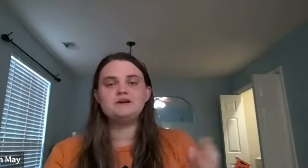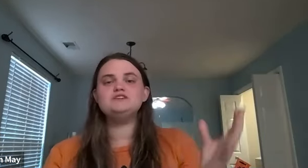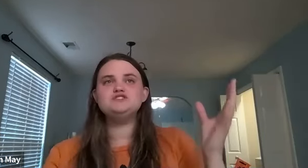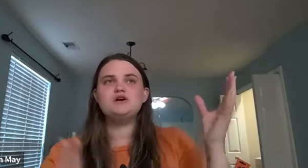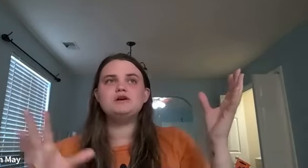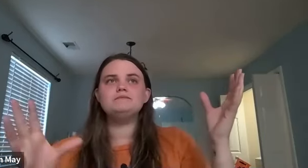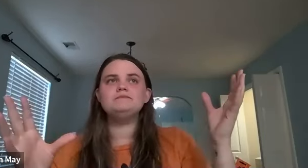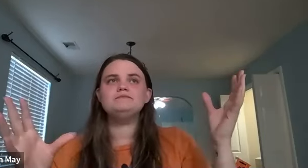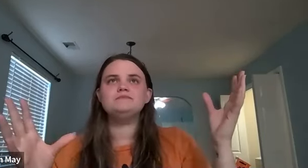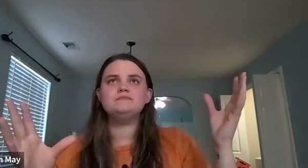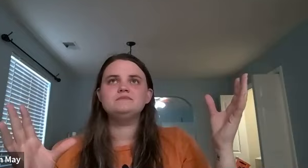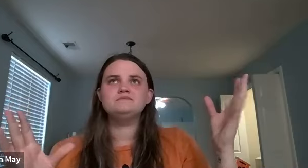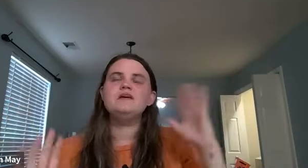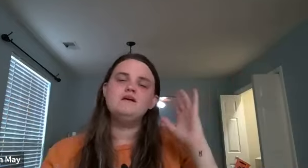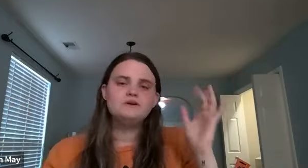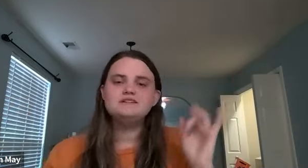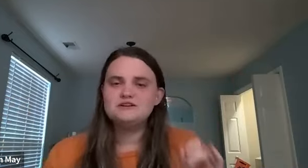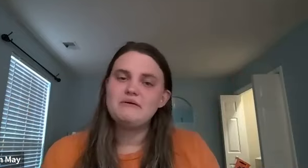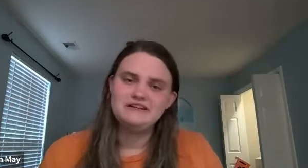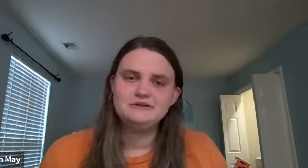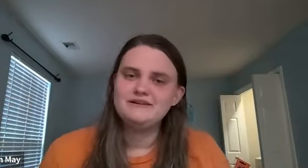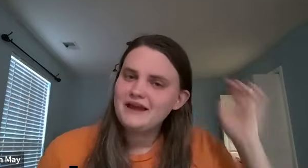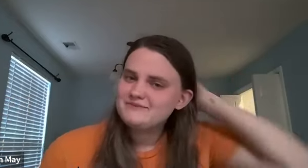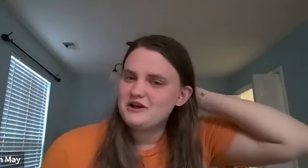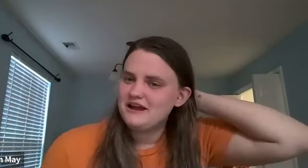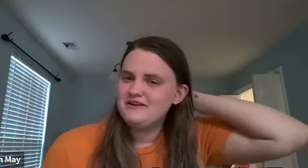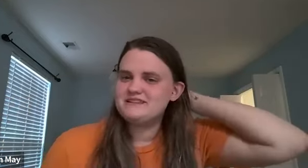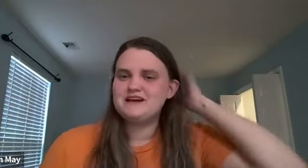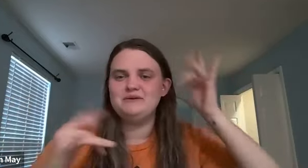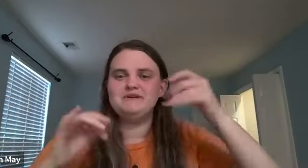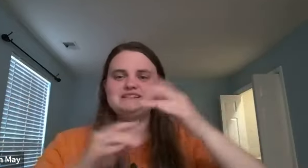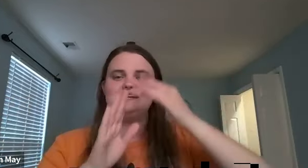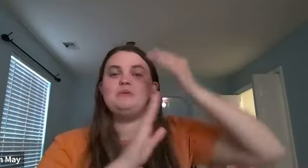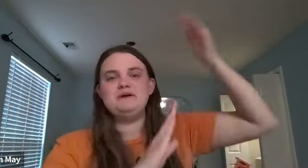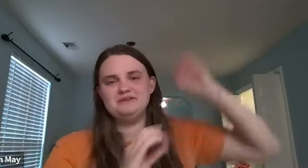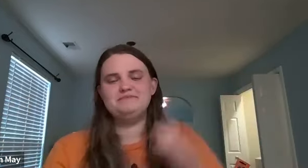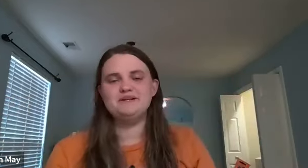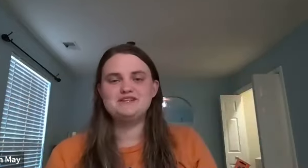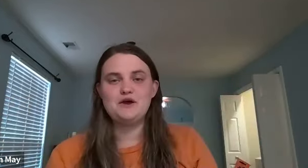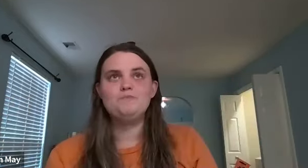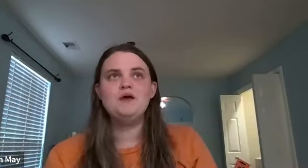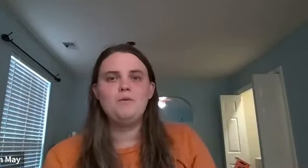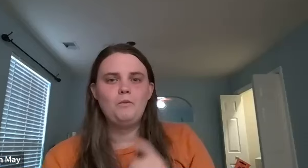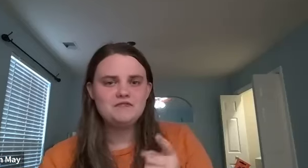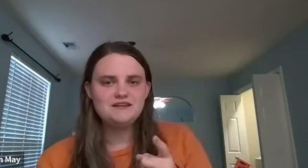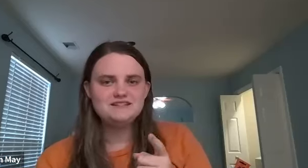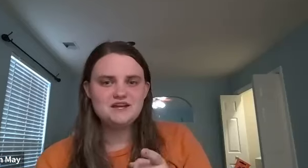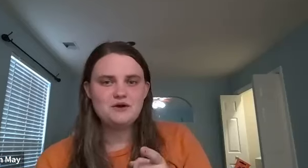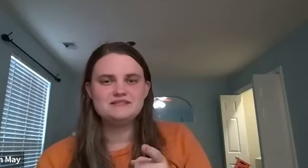going to start how I do it. Okay. I'm sorry. I know that's kind of weird, but it's like it'll build. But so one thing to know is that